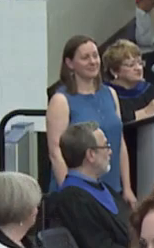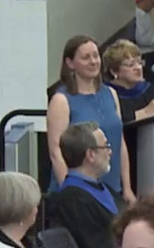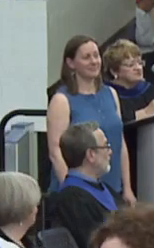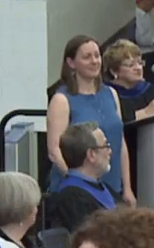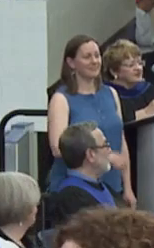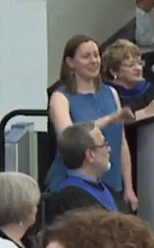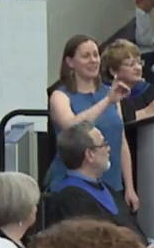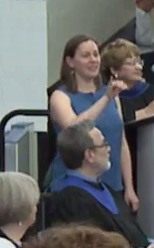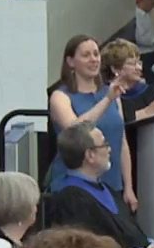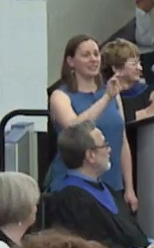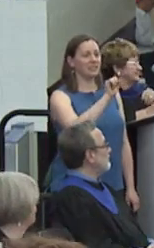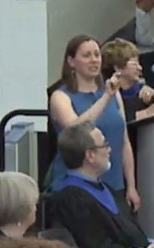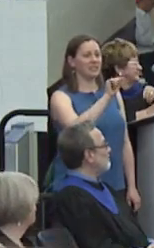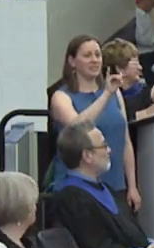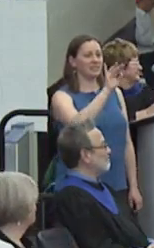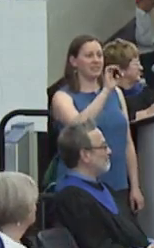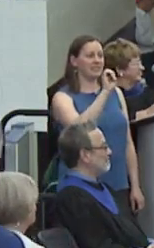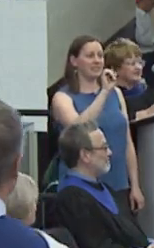Justice Smith.